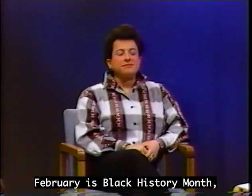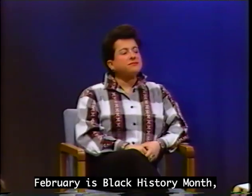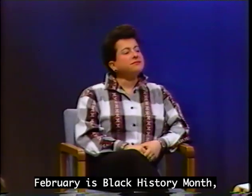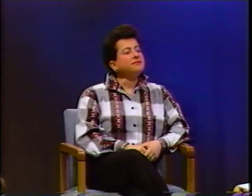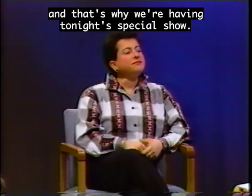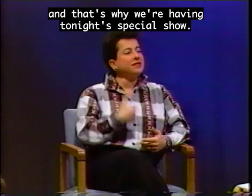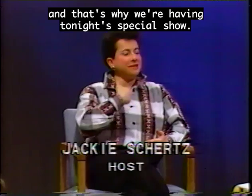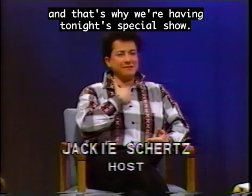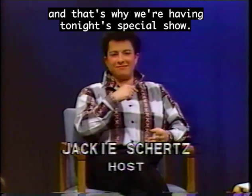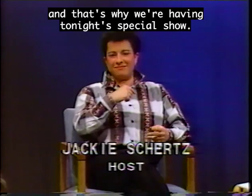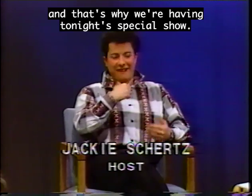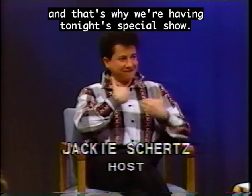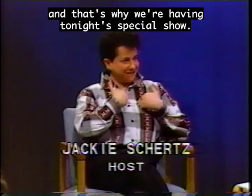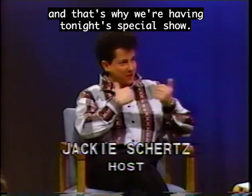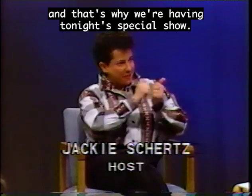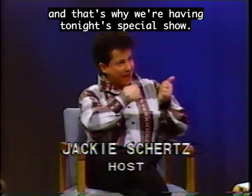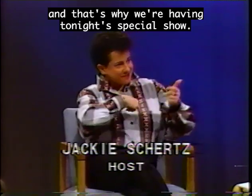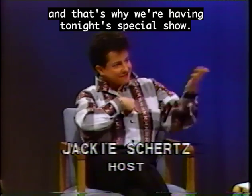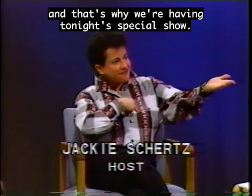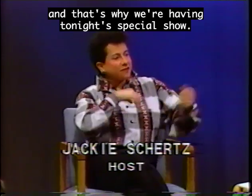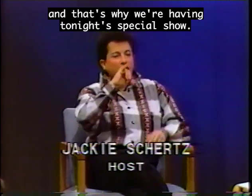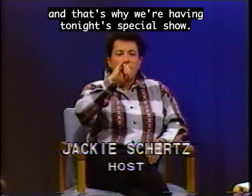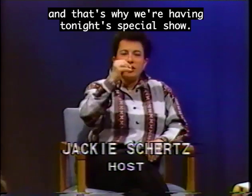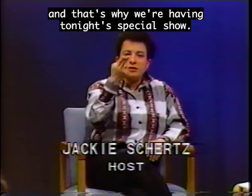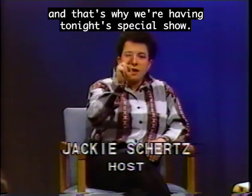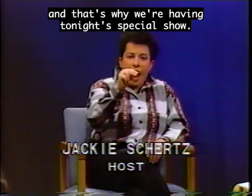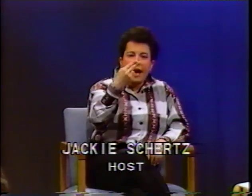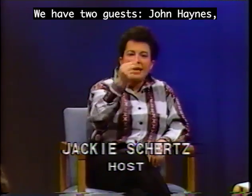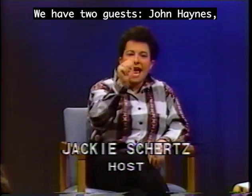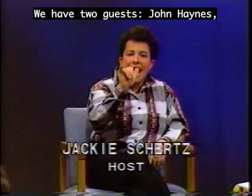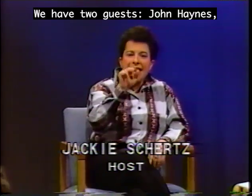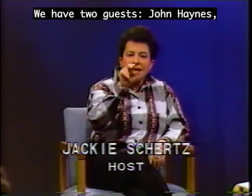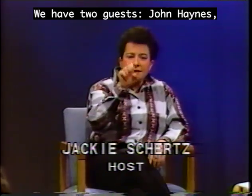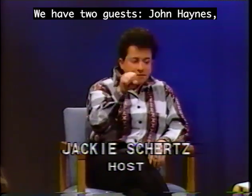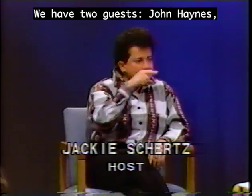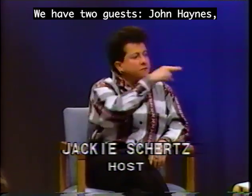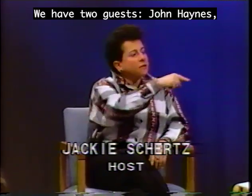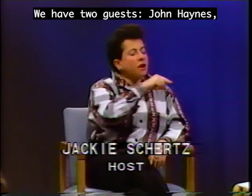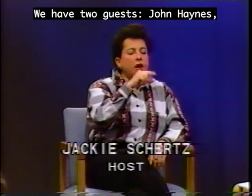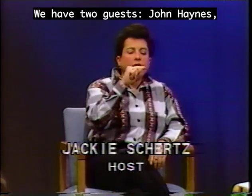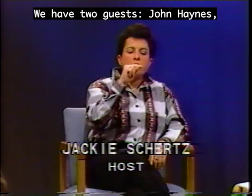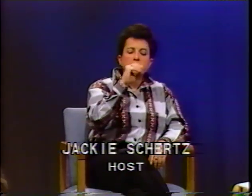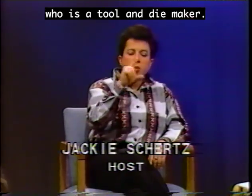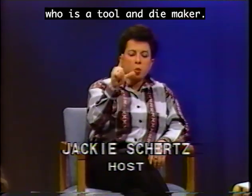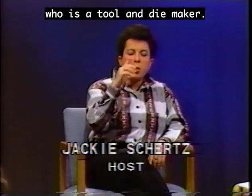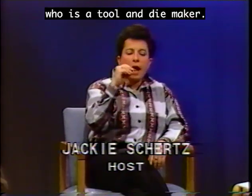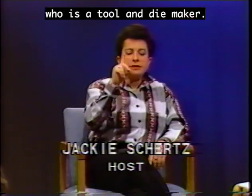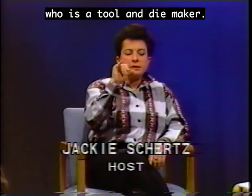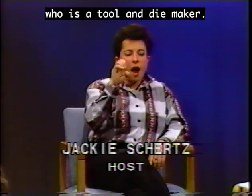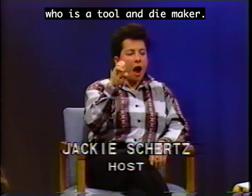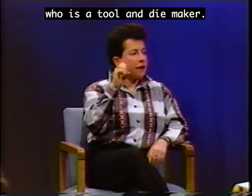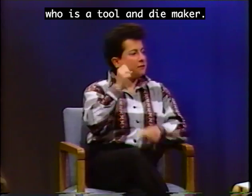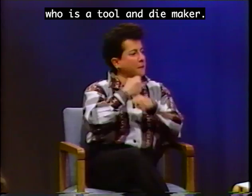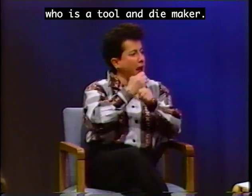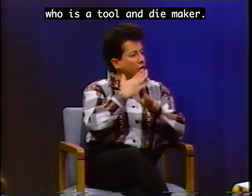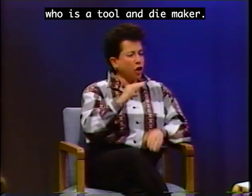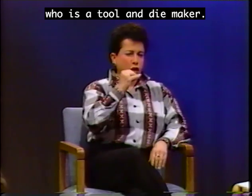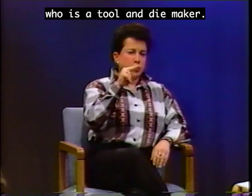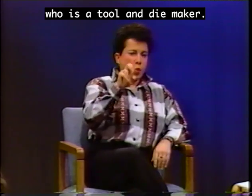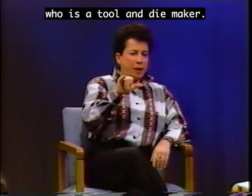Month, and that's why we're having tonight's special show. We have two guests, John Haynes, who is a tool and die